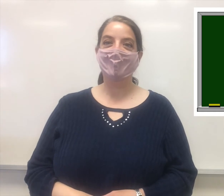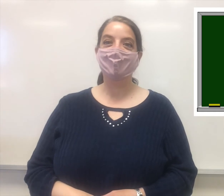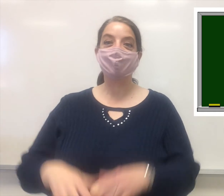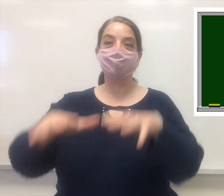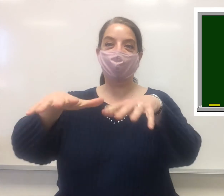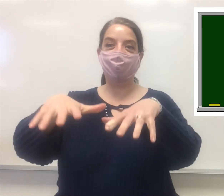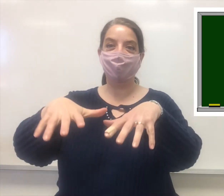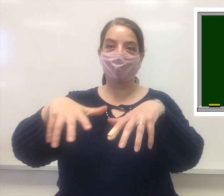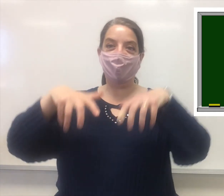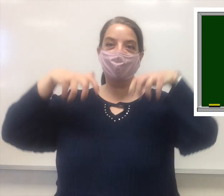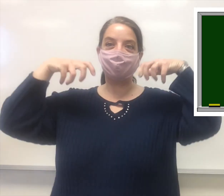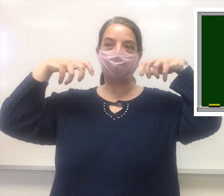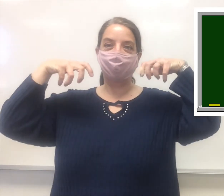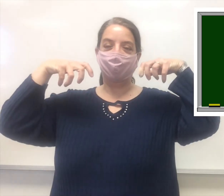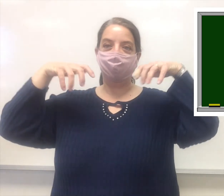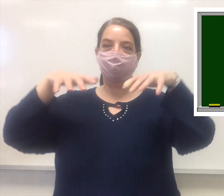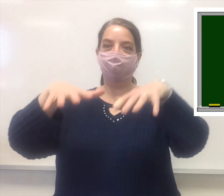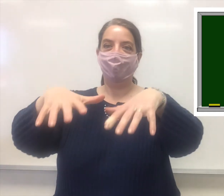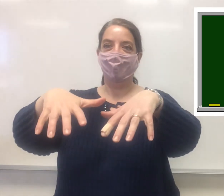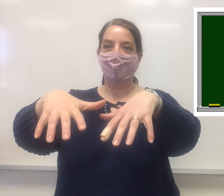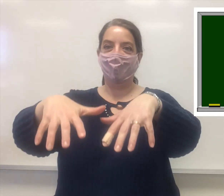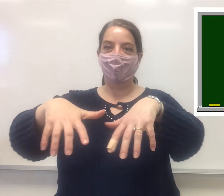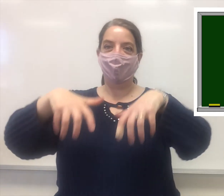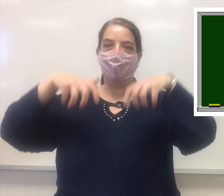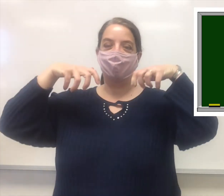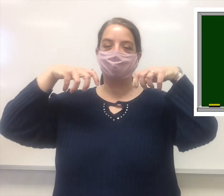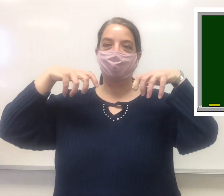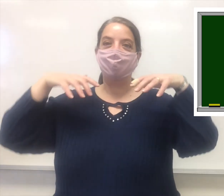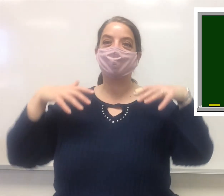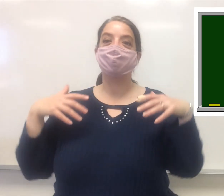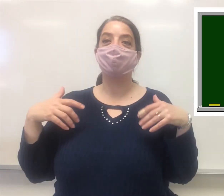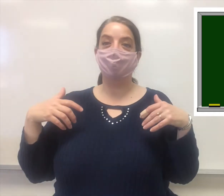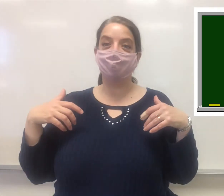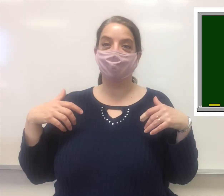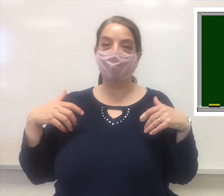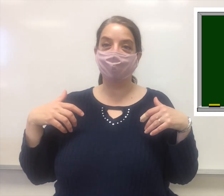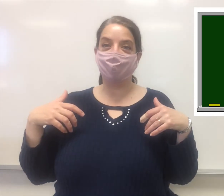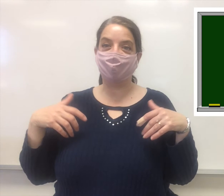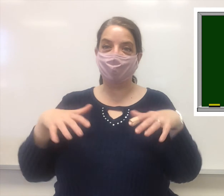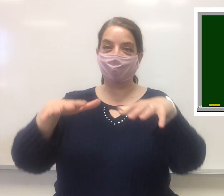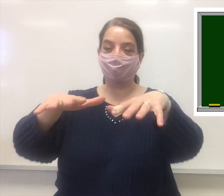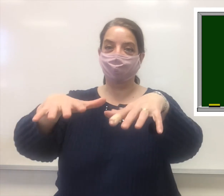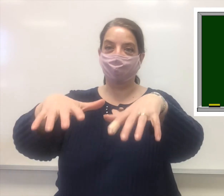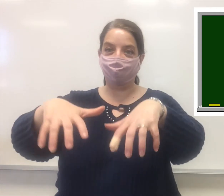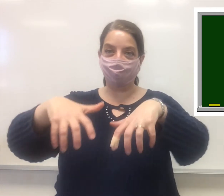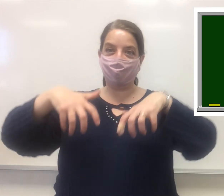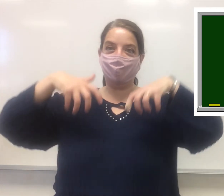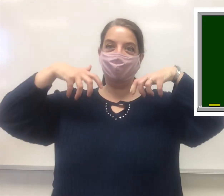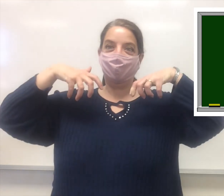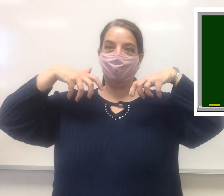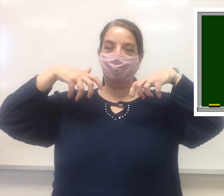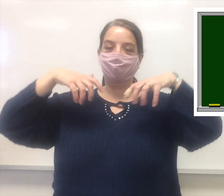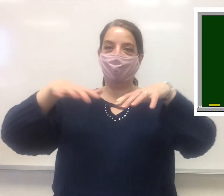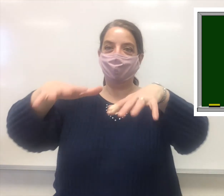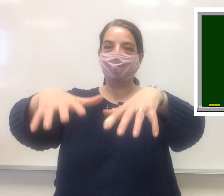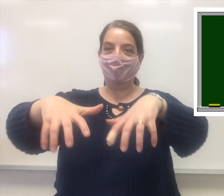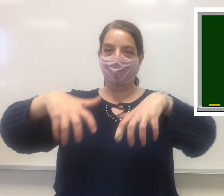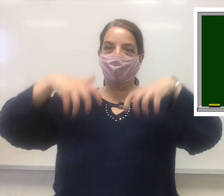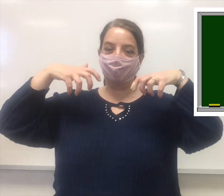Next we have auditorium. Auditorium. It's the rows of all of the seats where everyone's sitting there in rows.